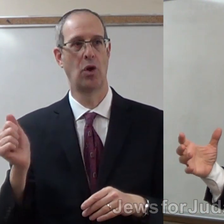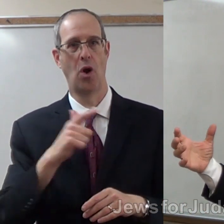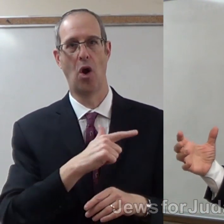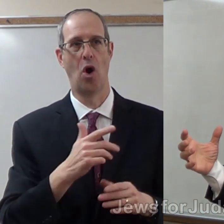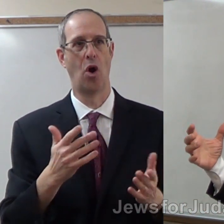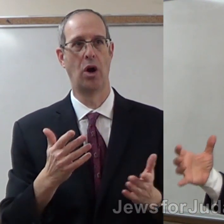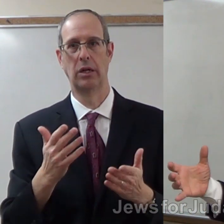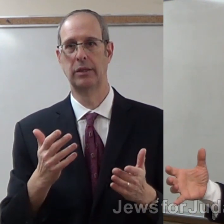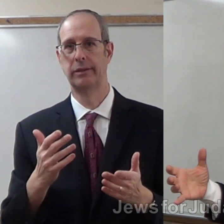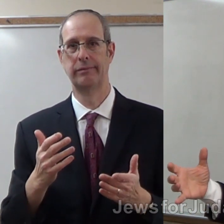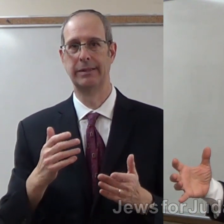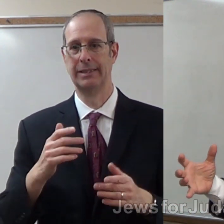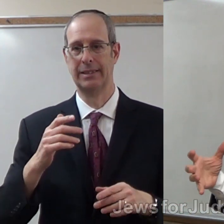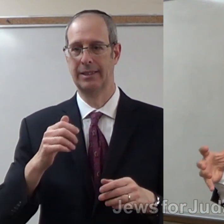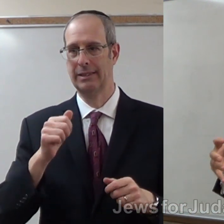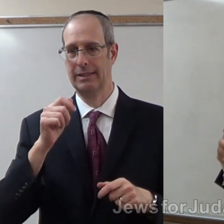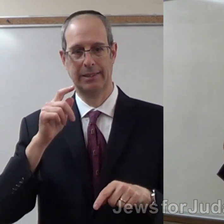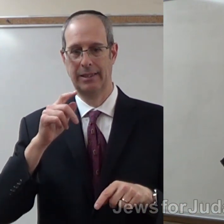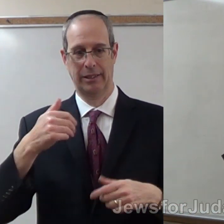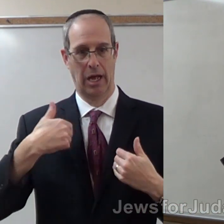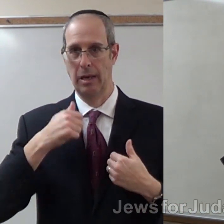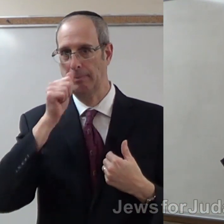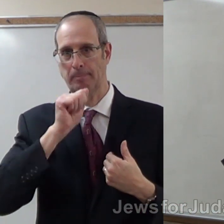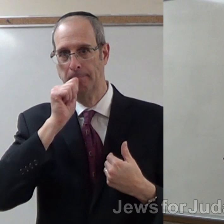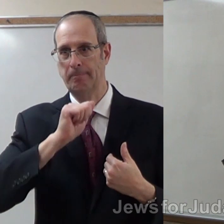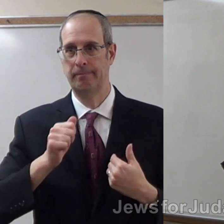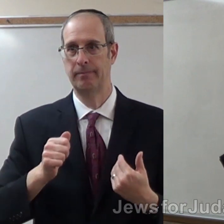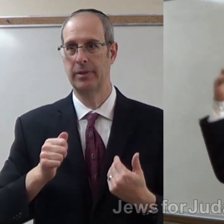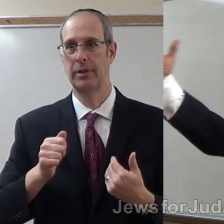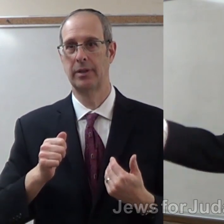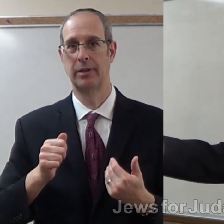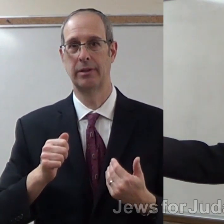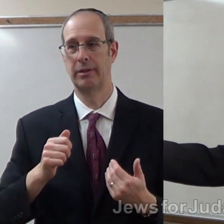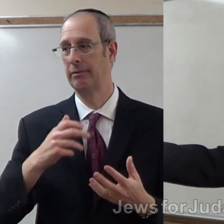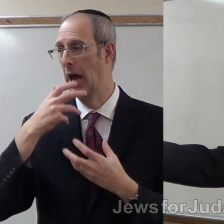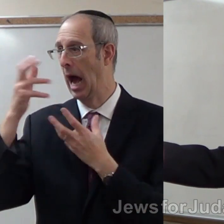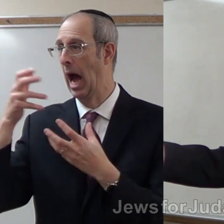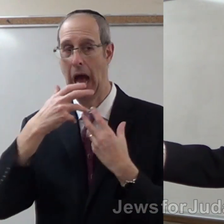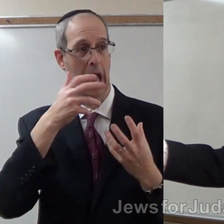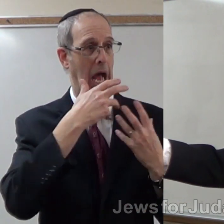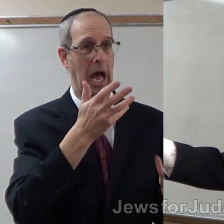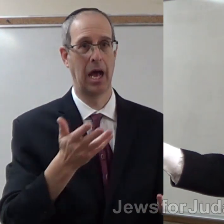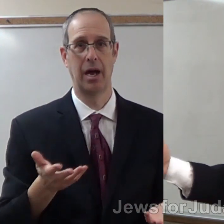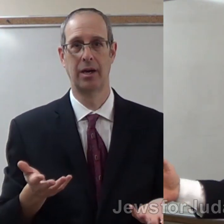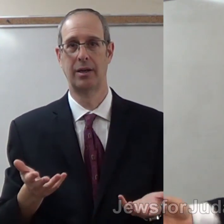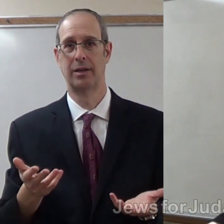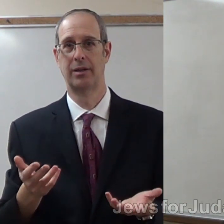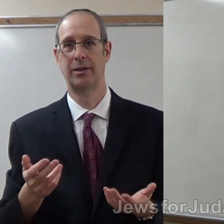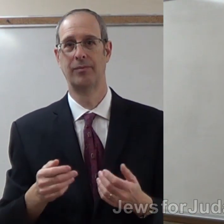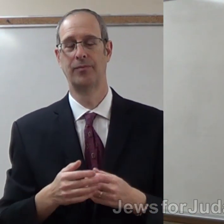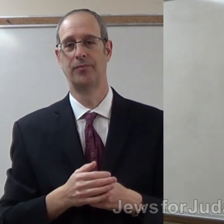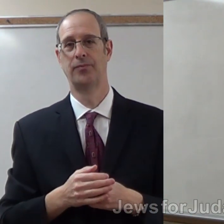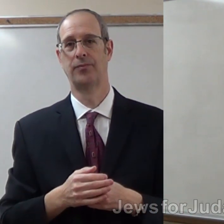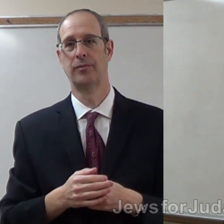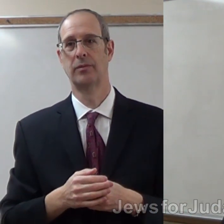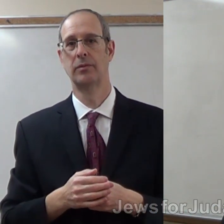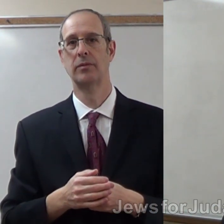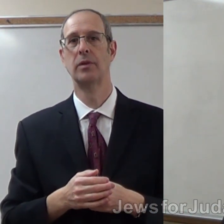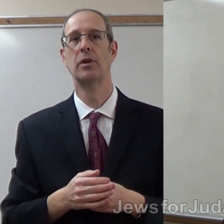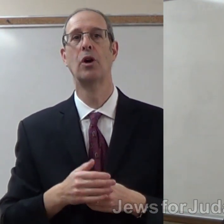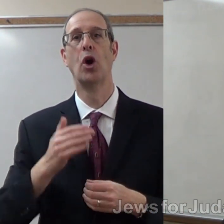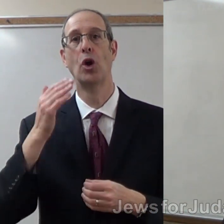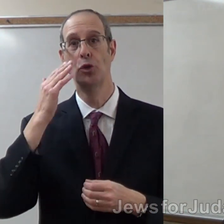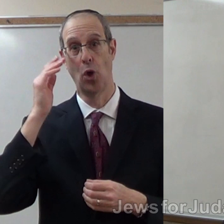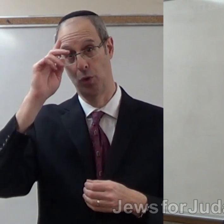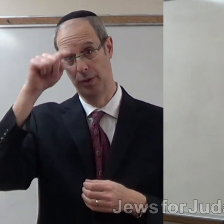getting impatient, and everyone starts to scream at everyone else. So you know what a